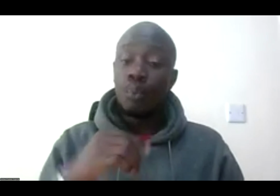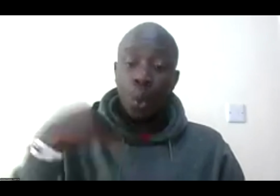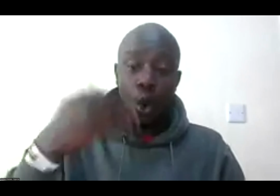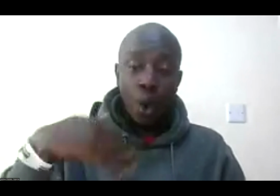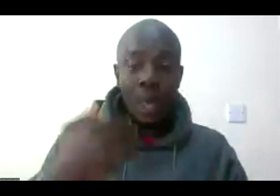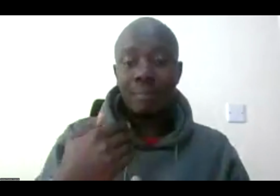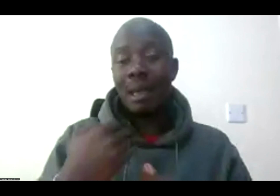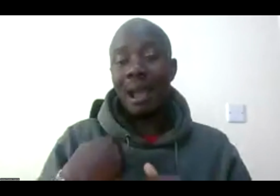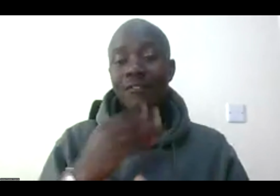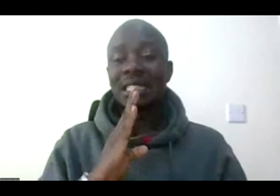sign language.